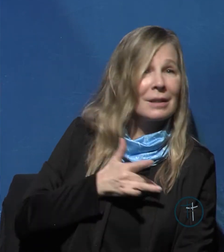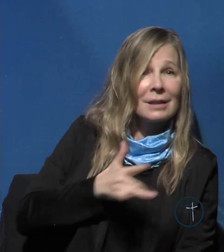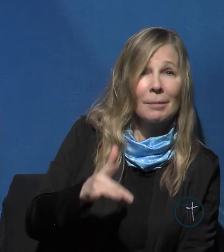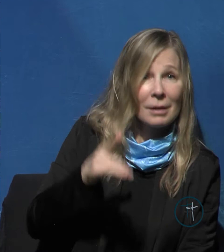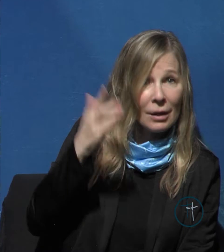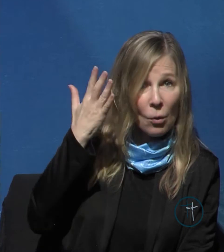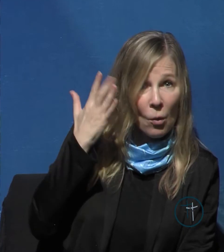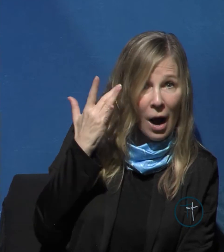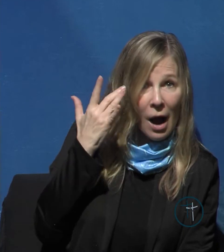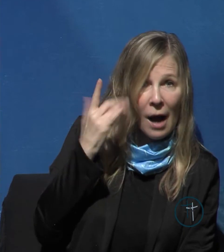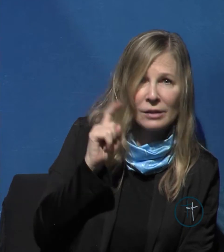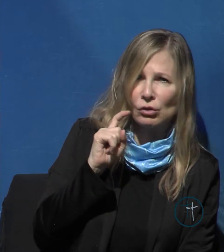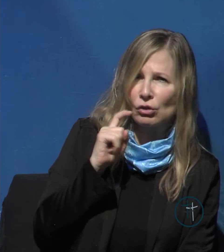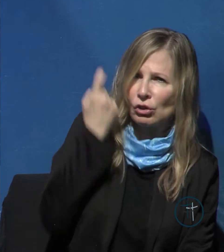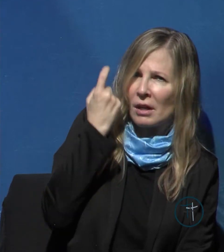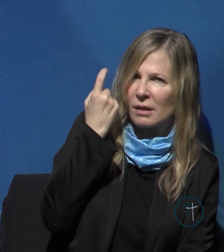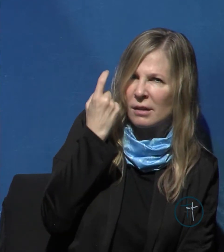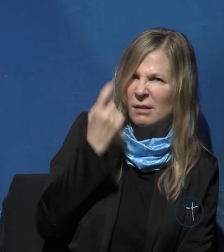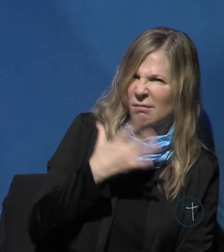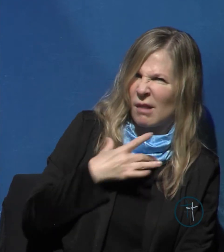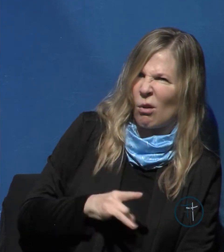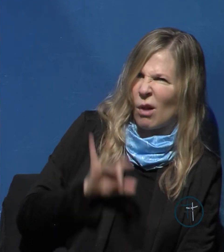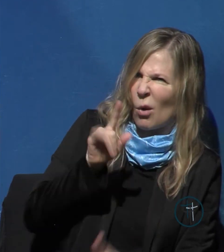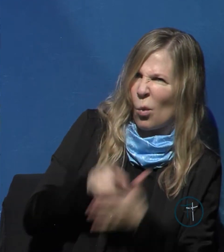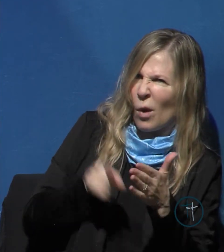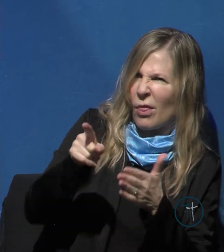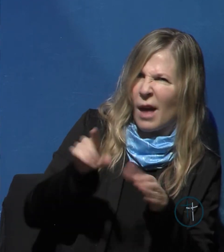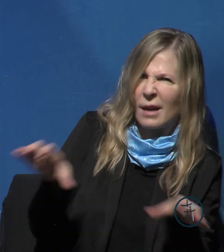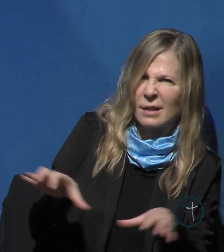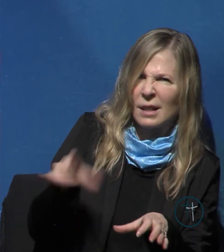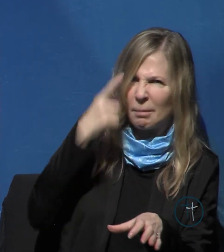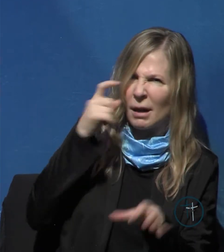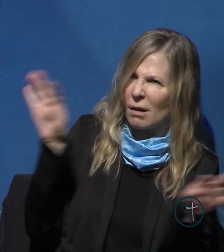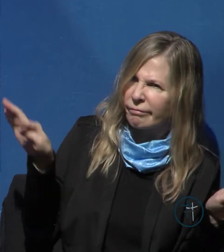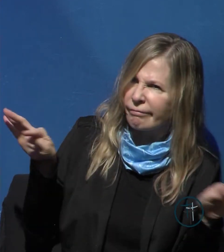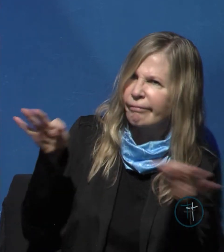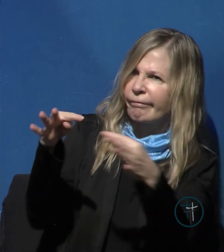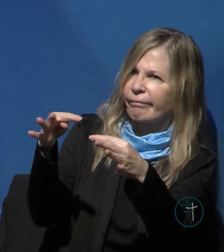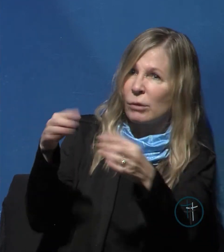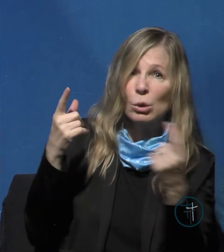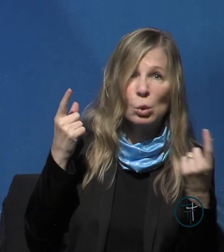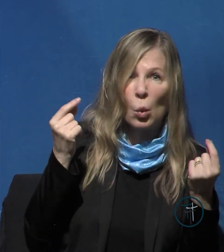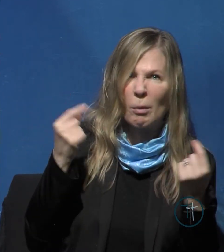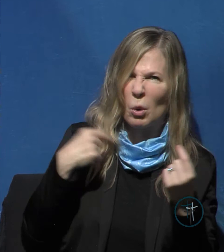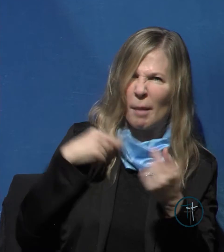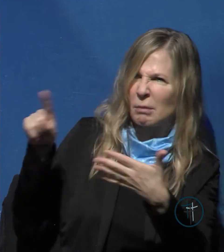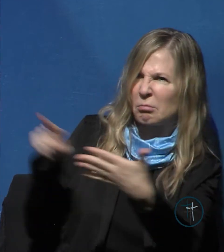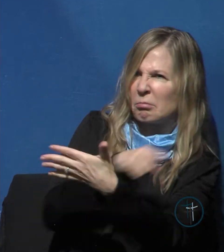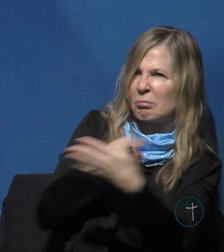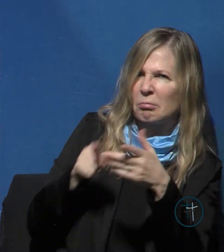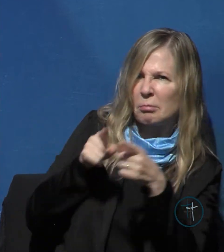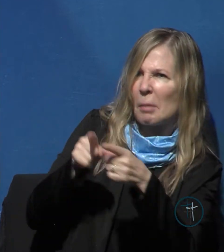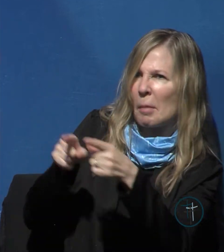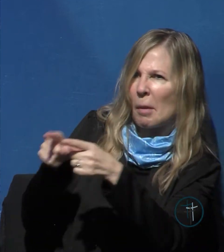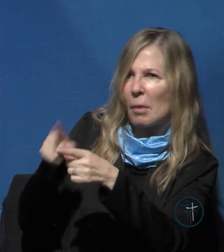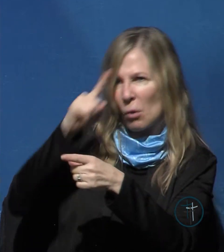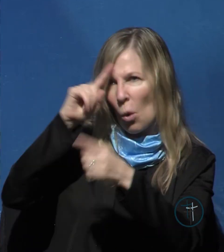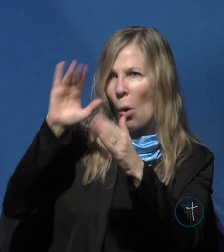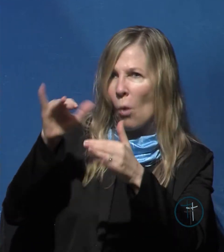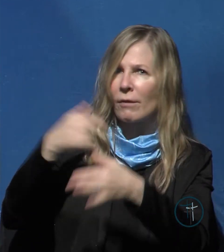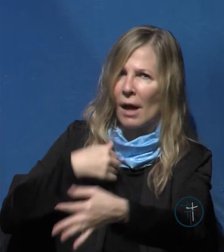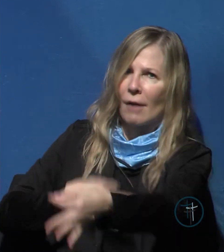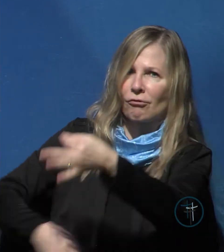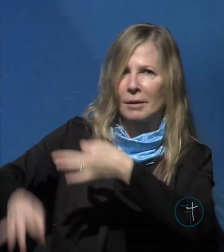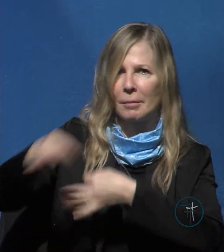envy. I don't like that person's at the center of attention, so I'm going to spend my life to tear them down with the hope that I'll take their place.